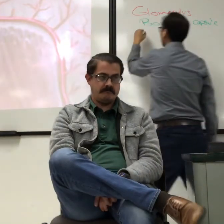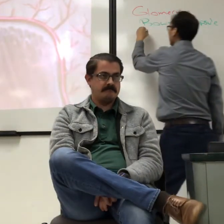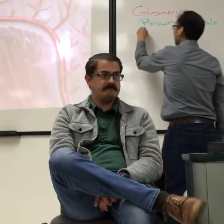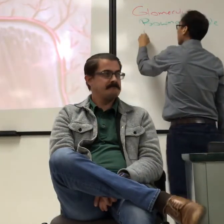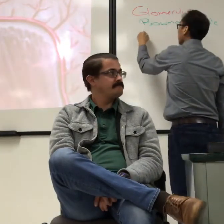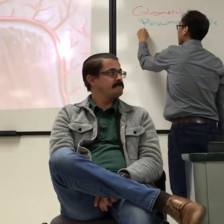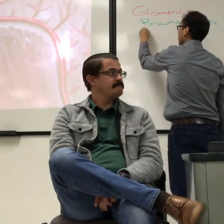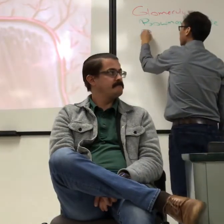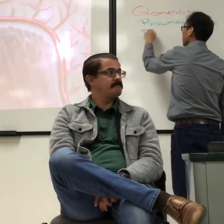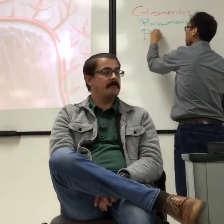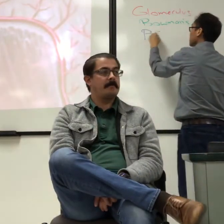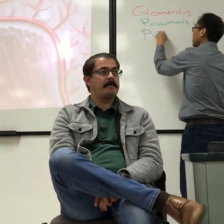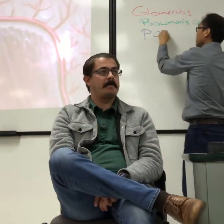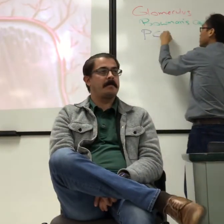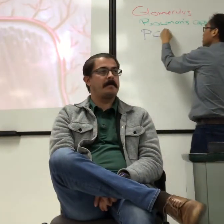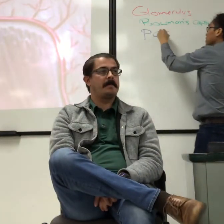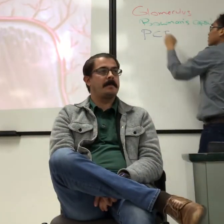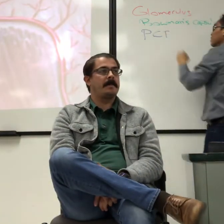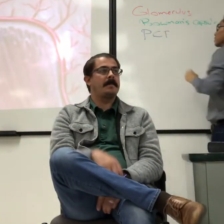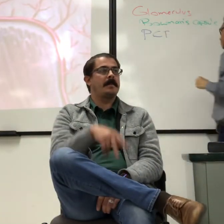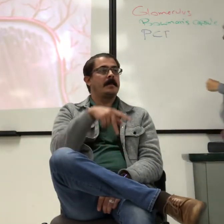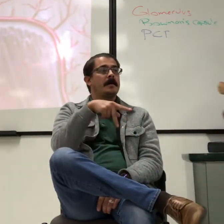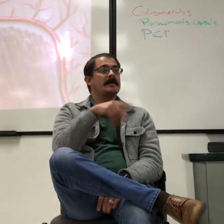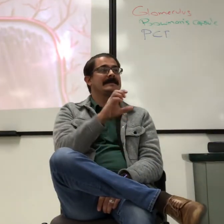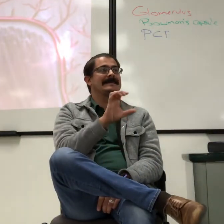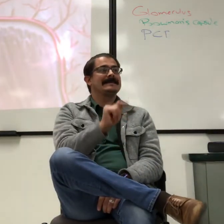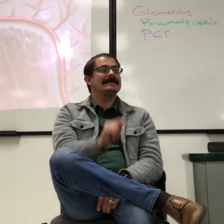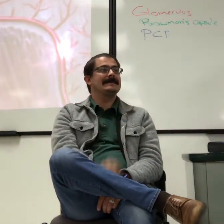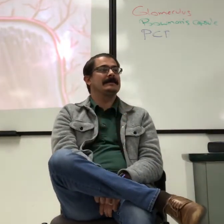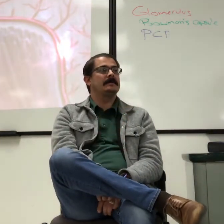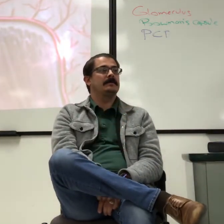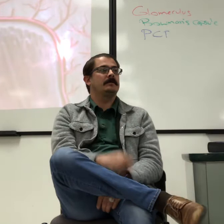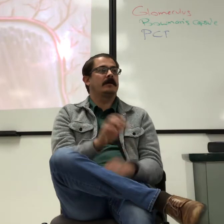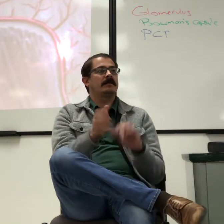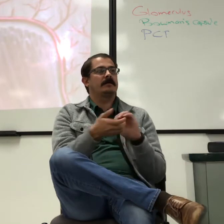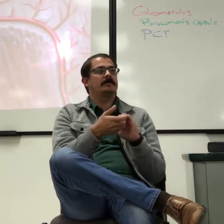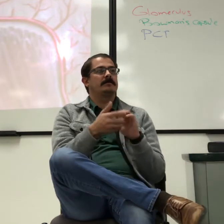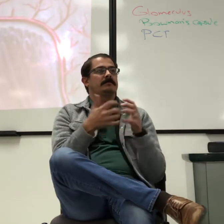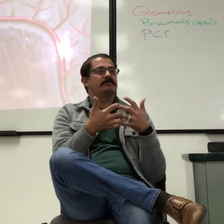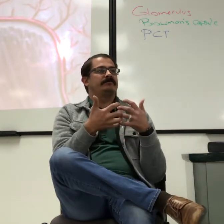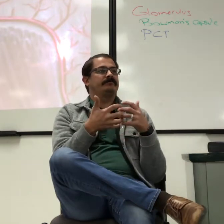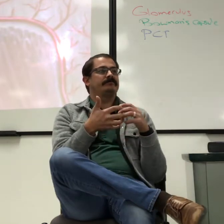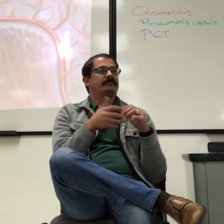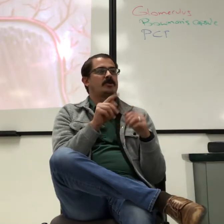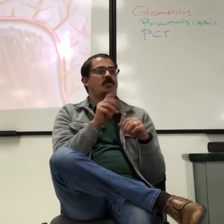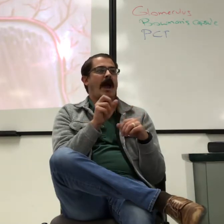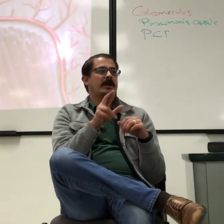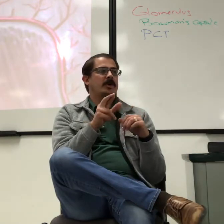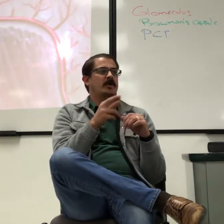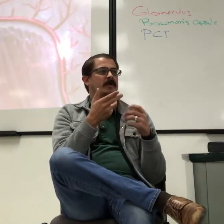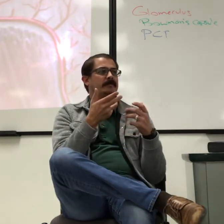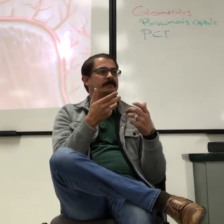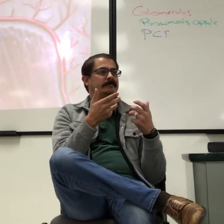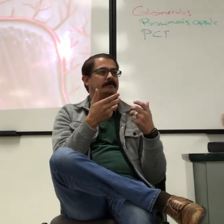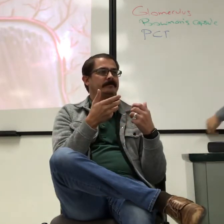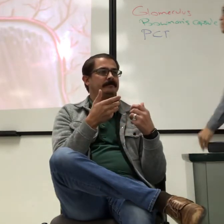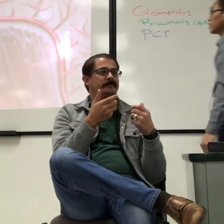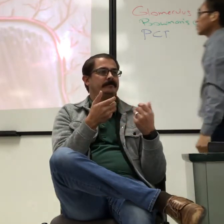PCT. Then the nephron loop